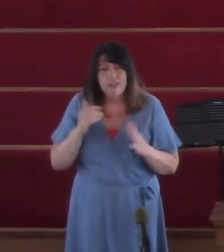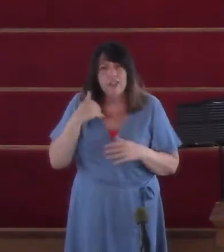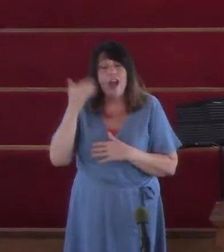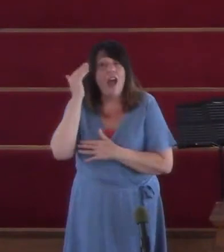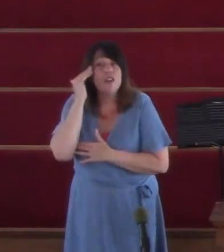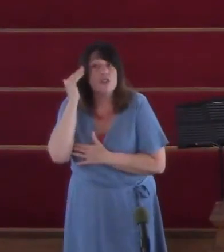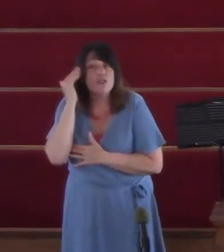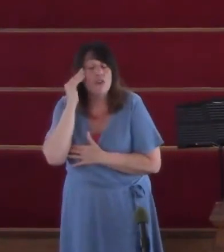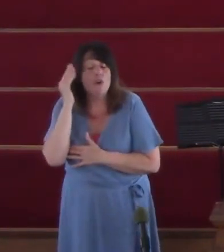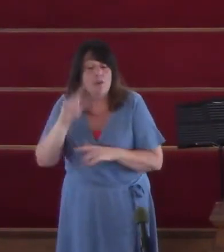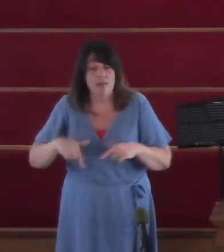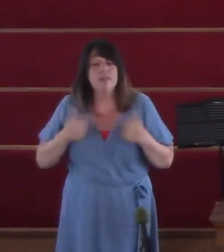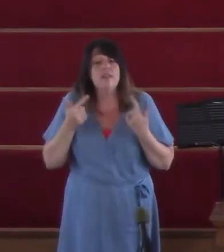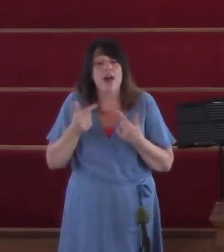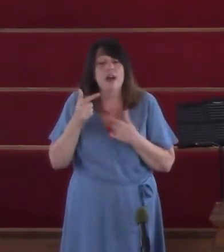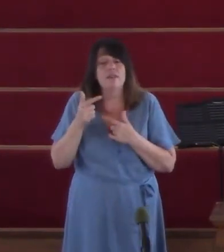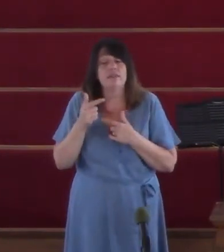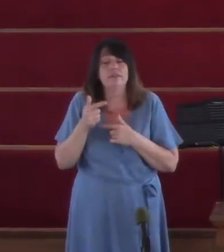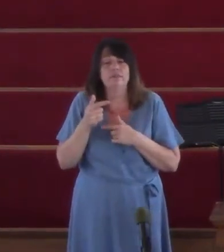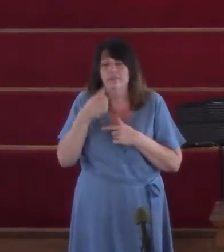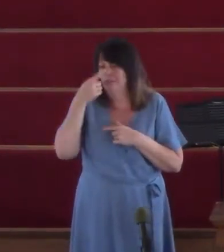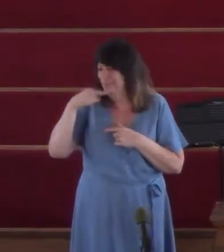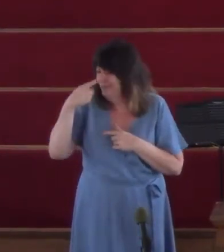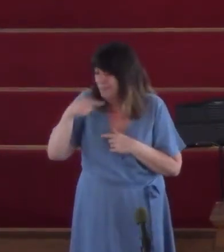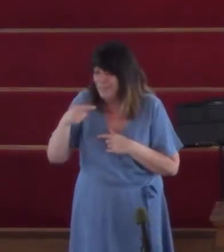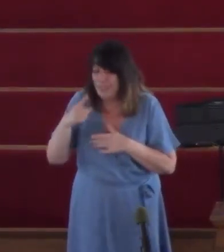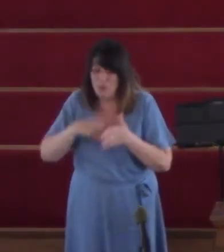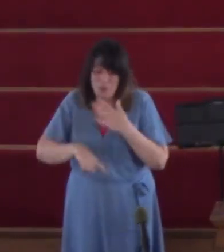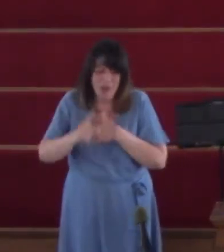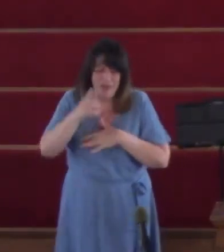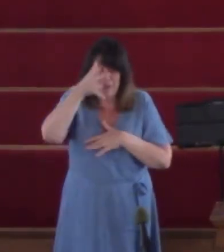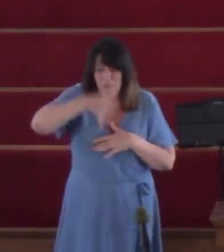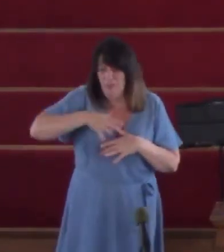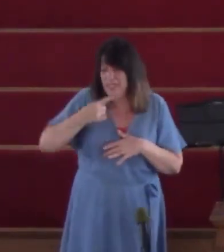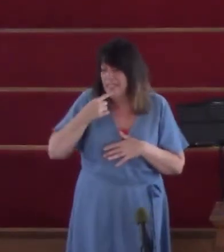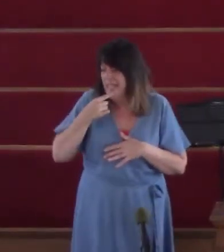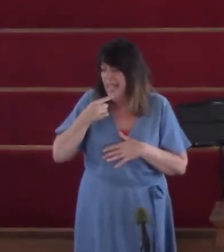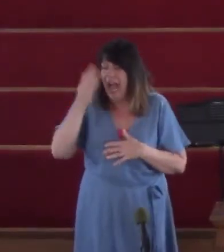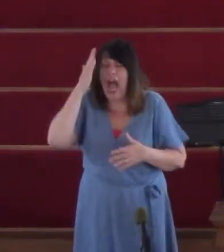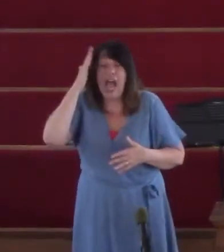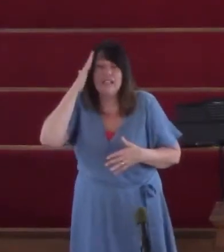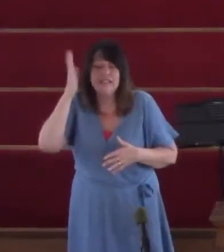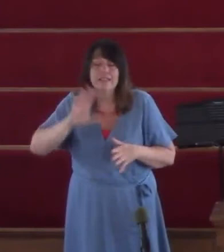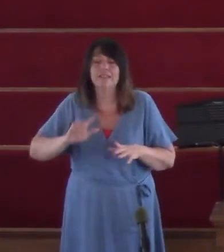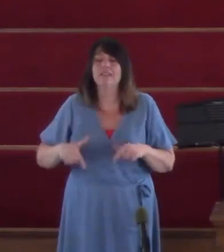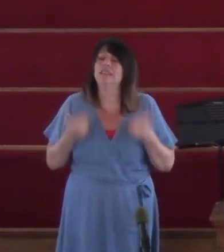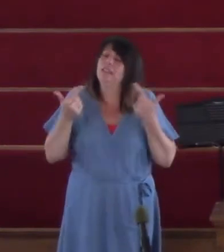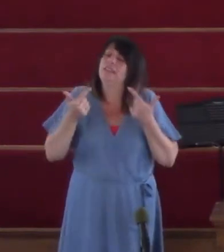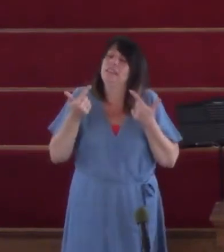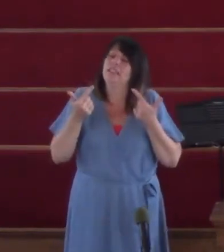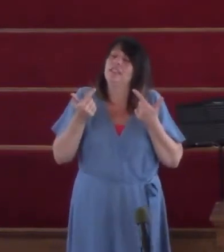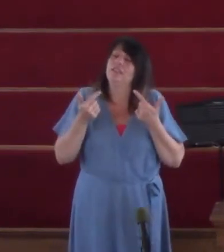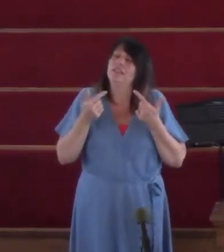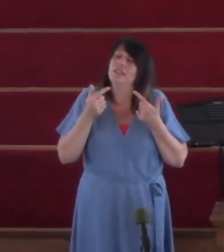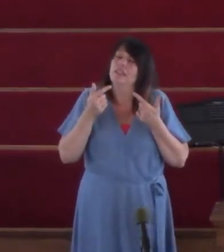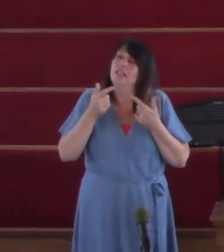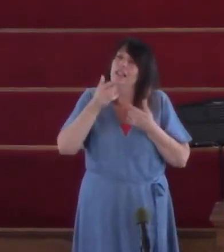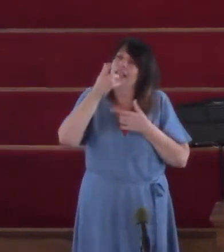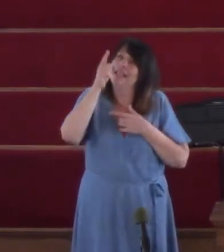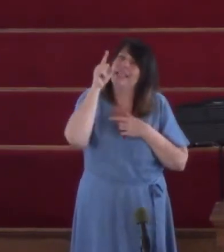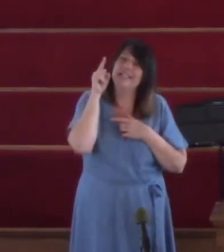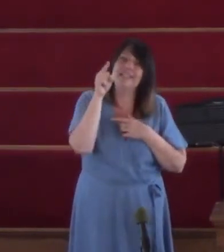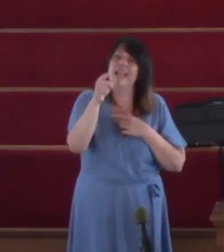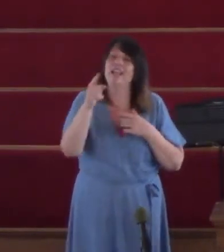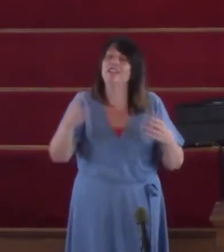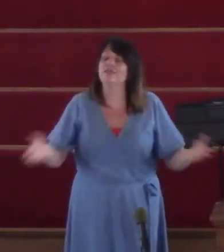whatever men may say, I know he's living this morning, and he's out there with outstretched arms. No matter